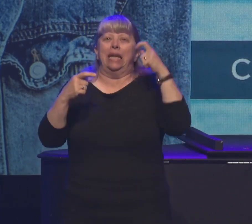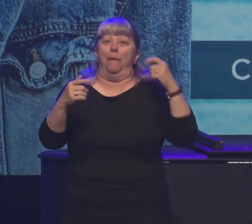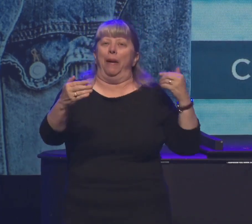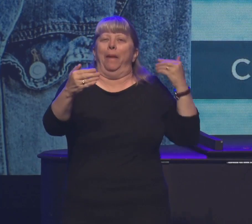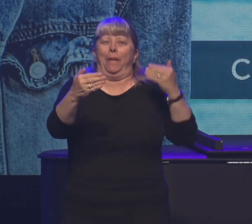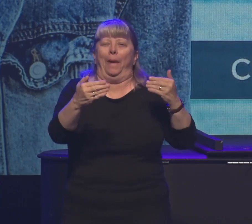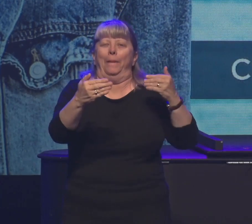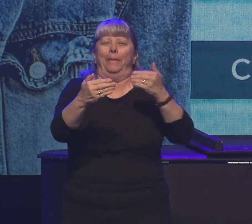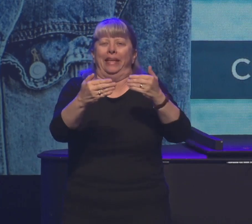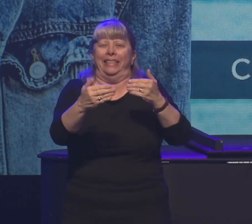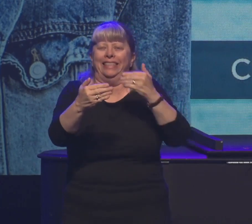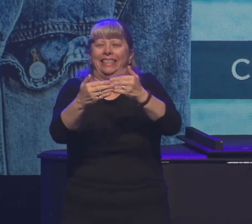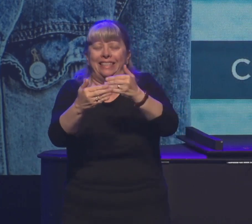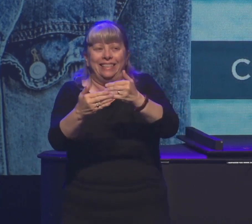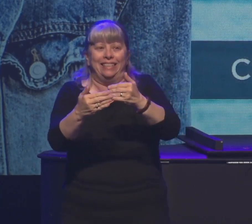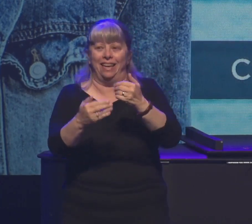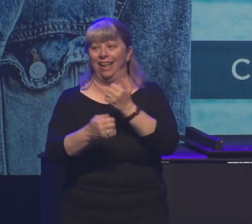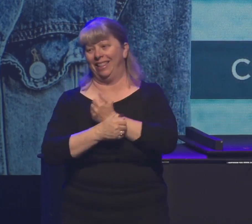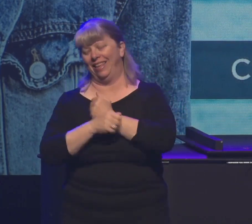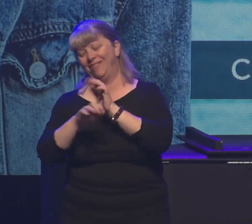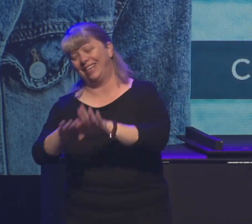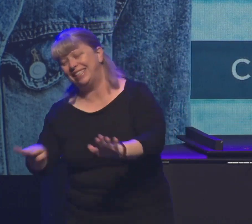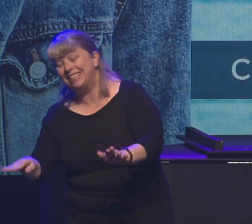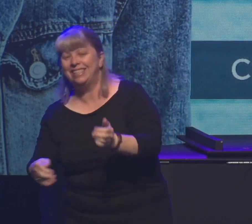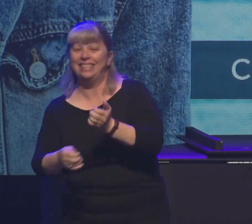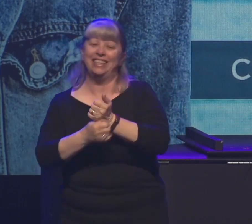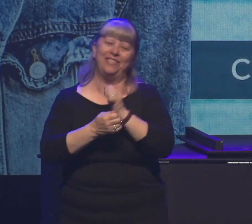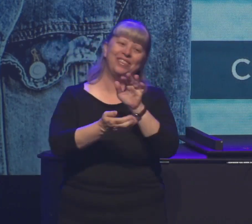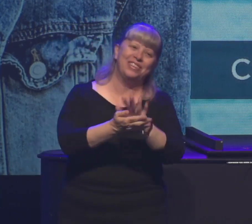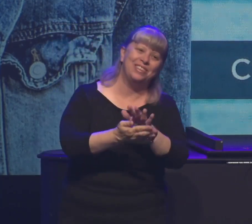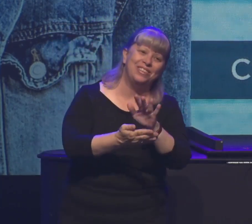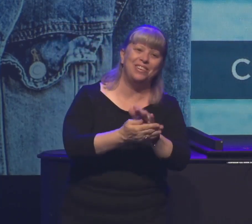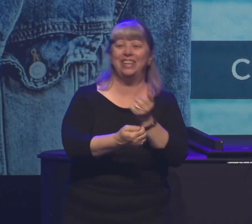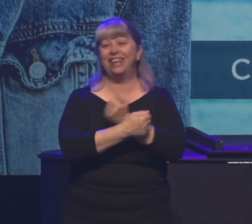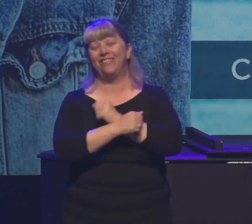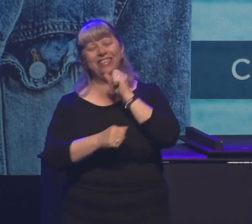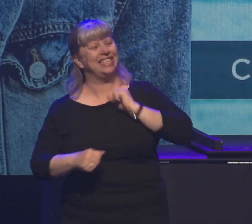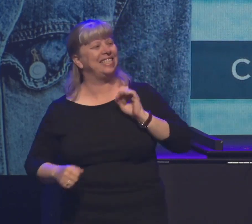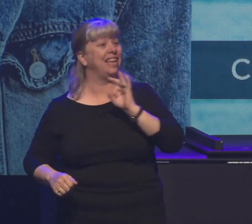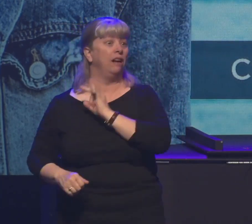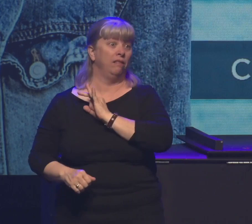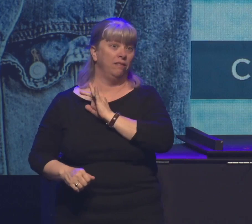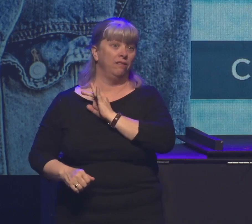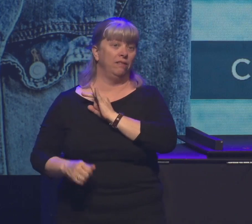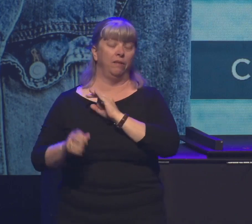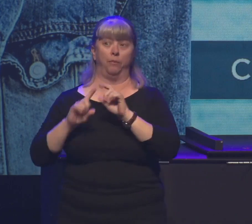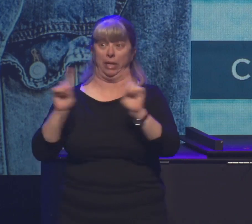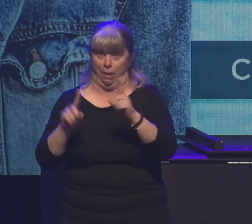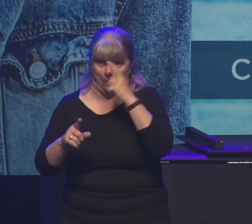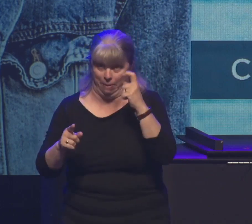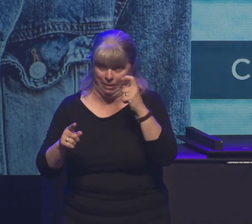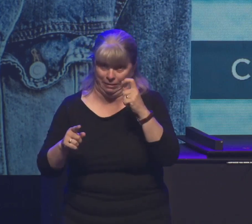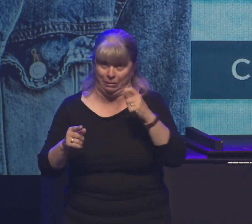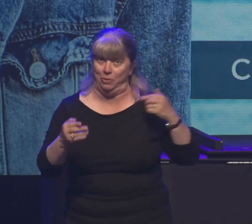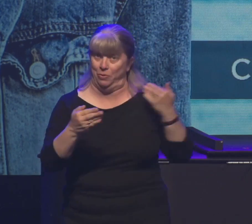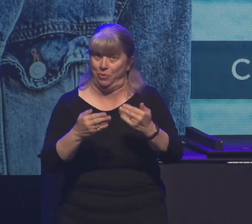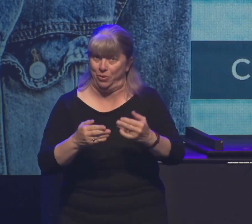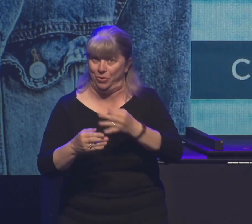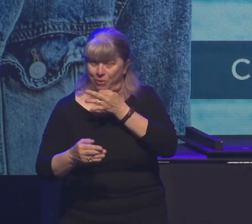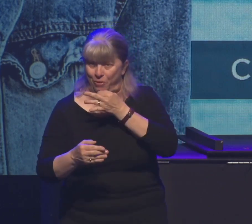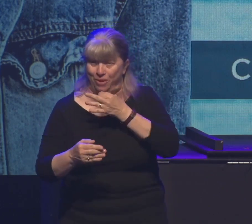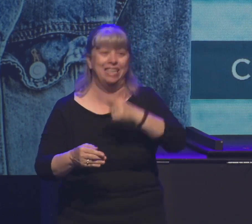coming. I love my kids, I love my school, I love my staff, but summer's coming.